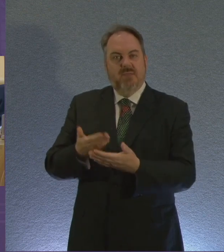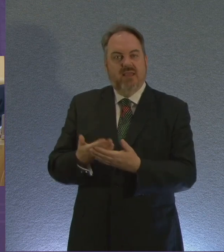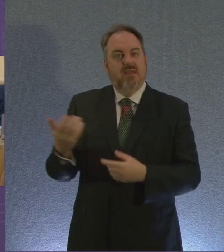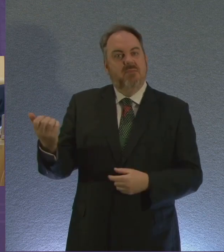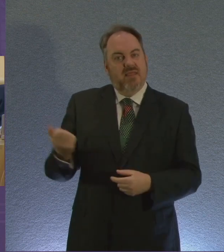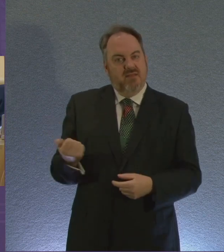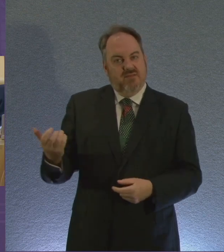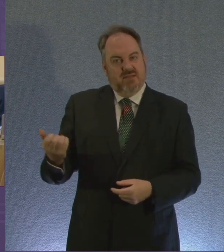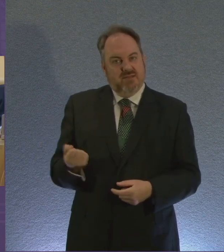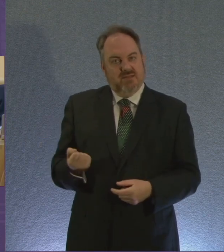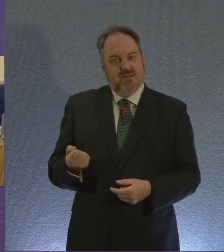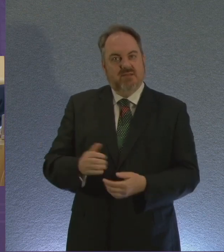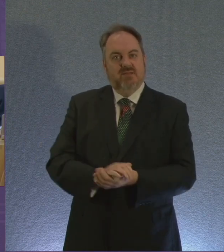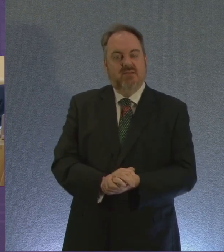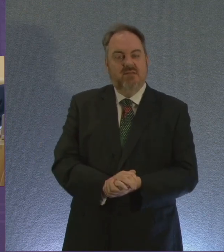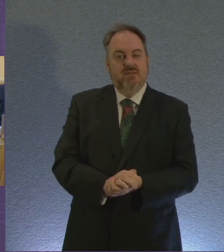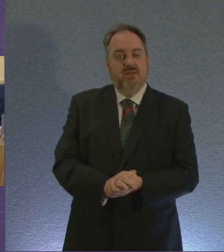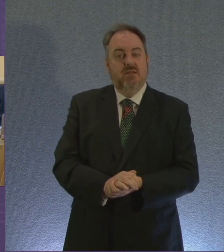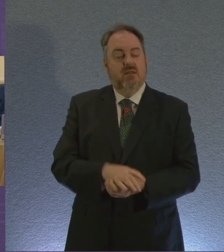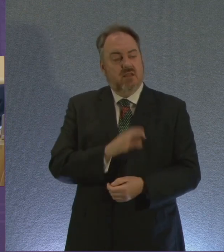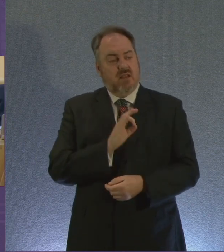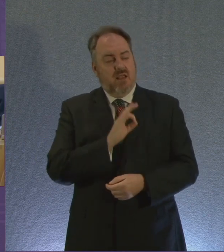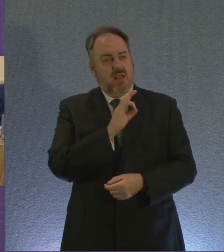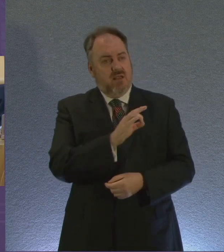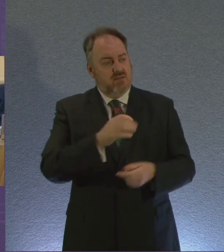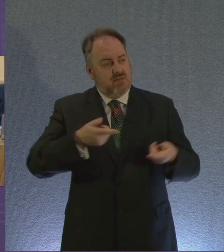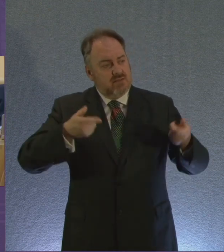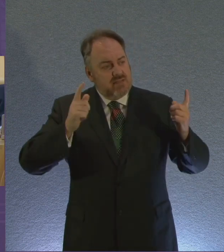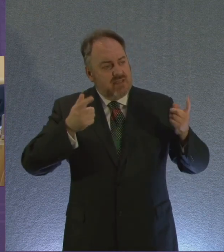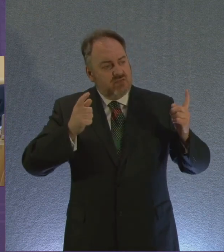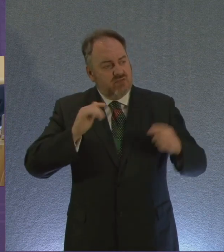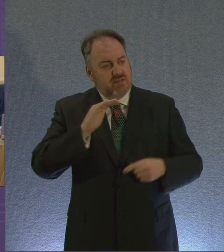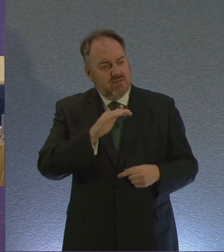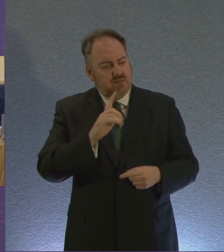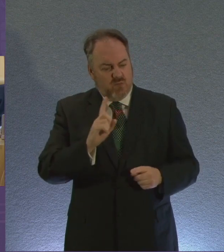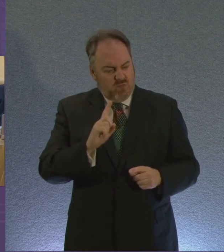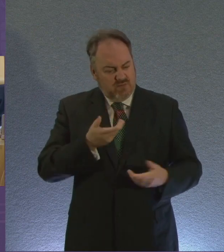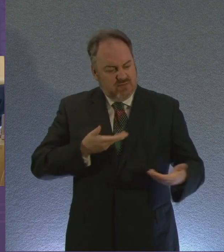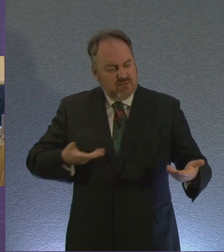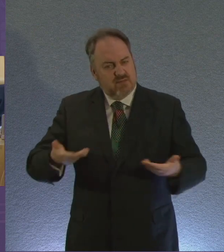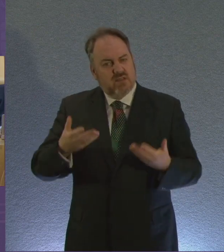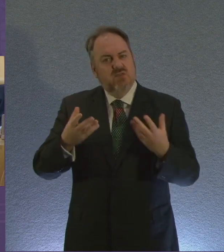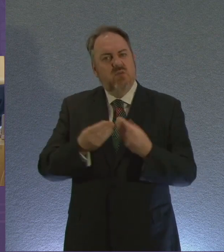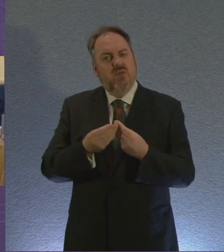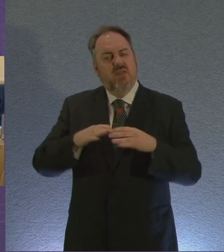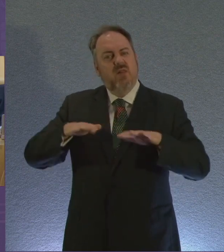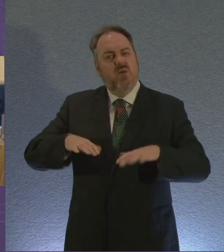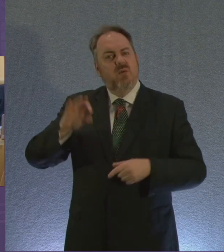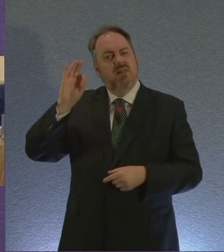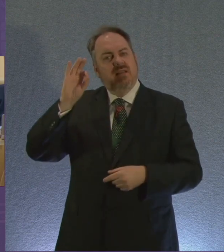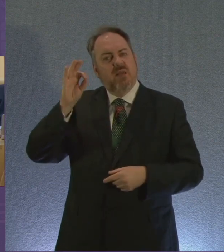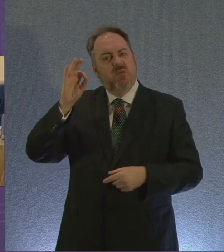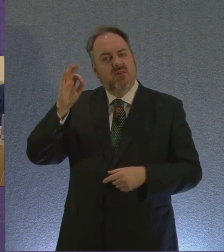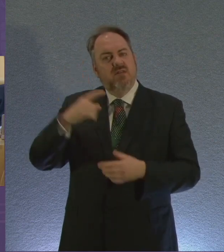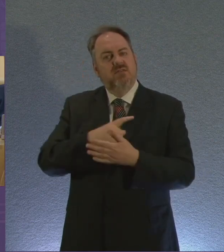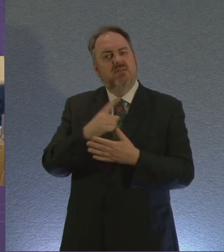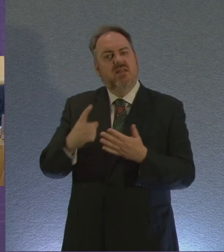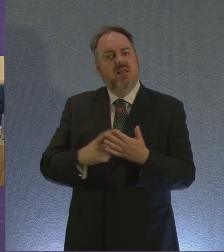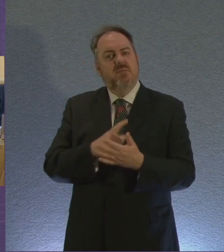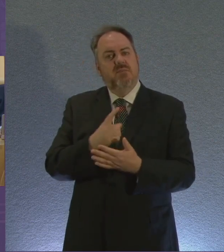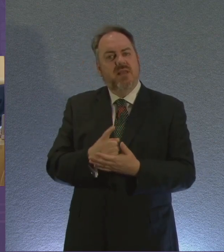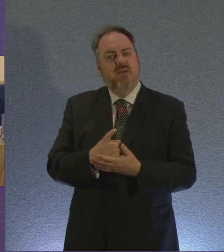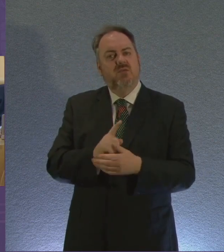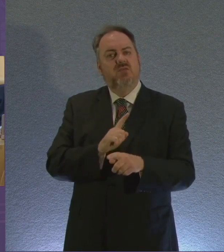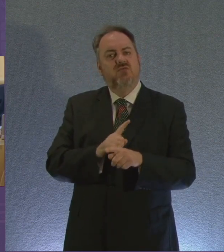delayed. Can the Cabinet Secretary please tell me what discussions have taken place with local authorities around the possibility of